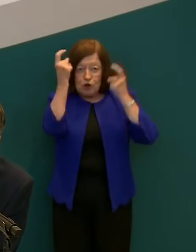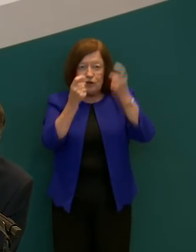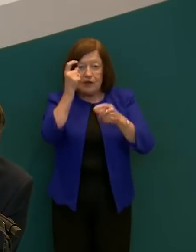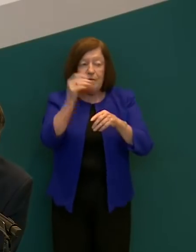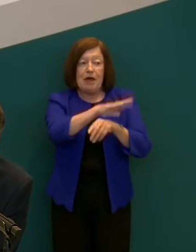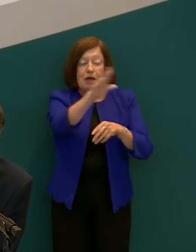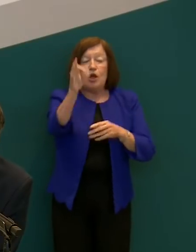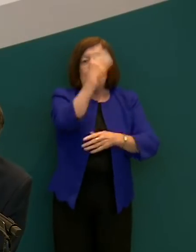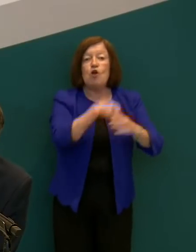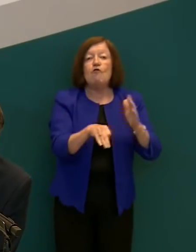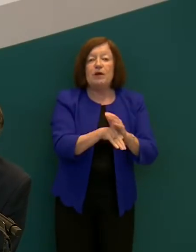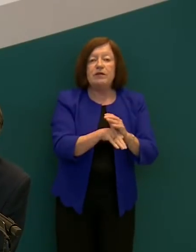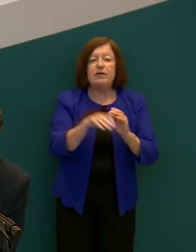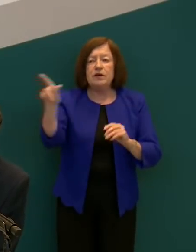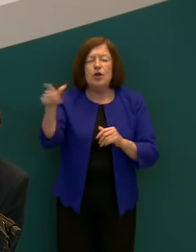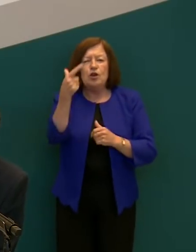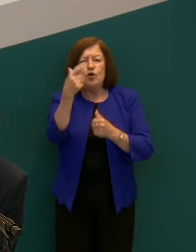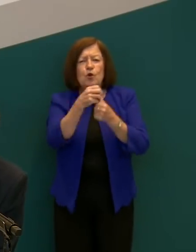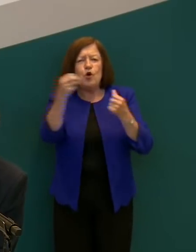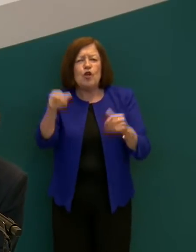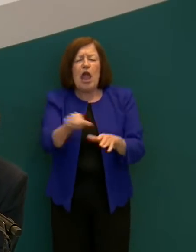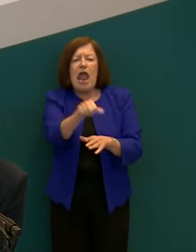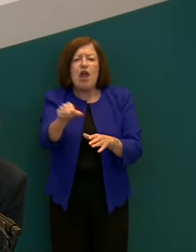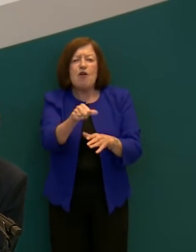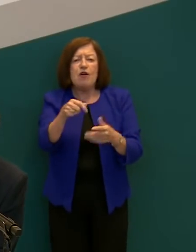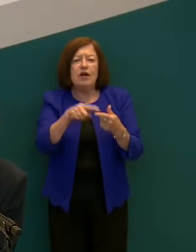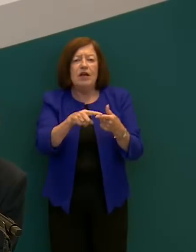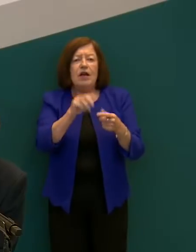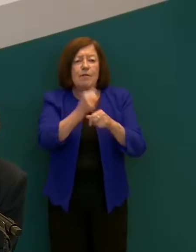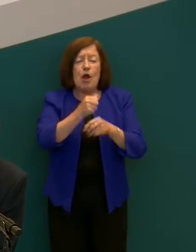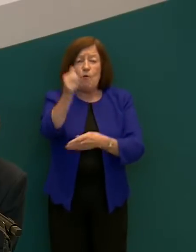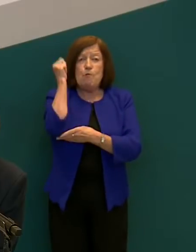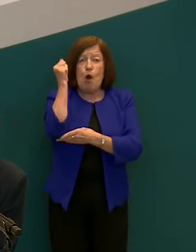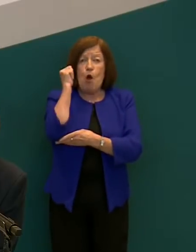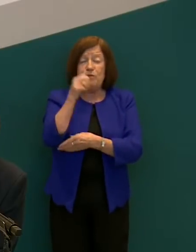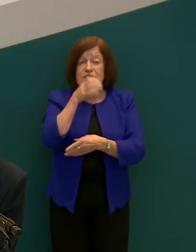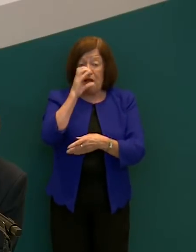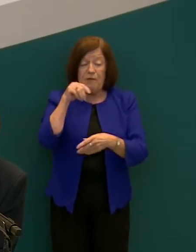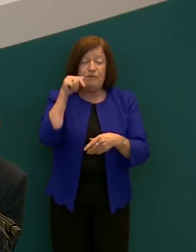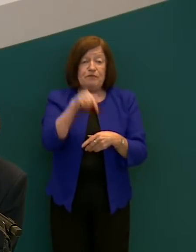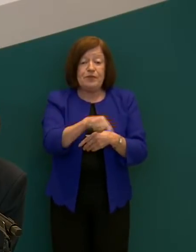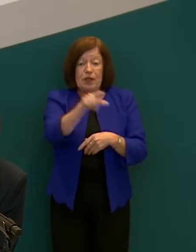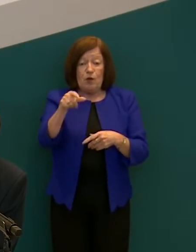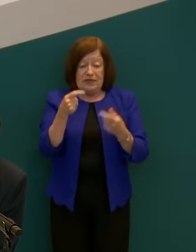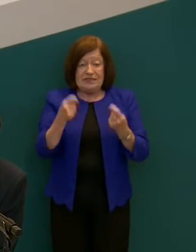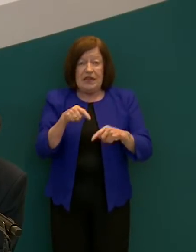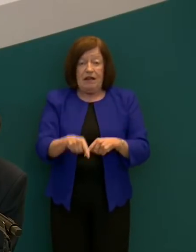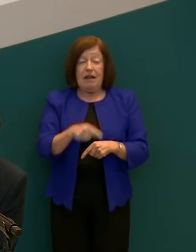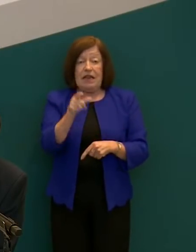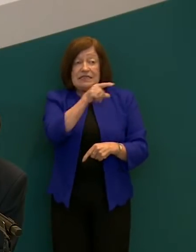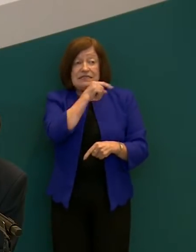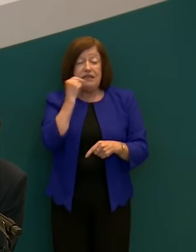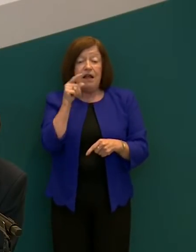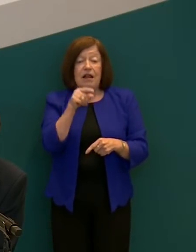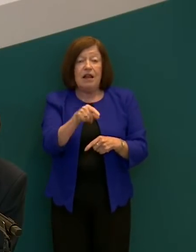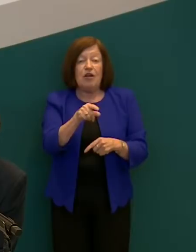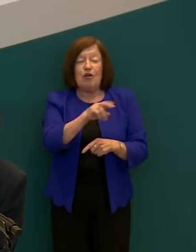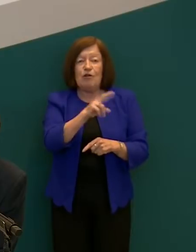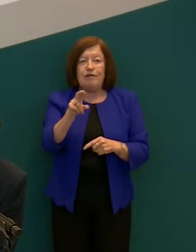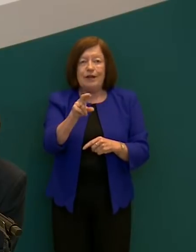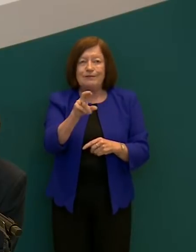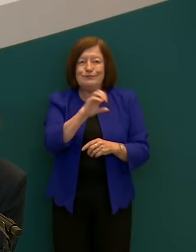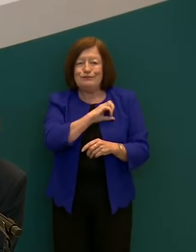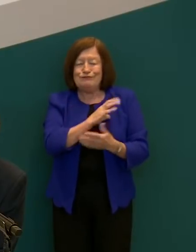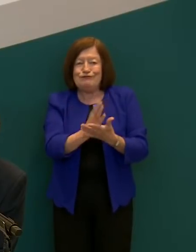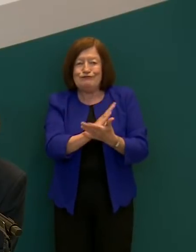rest of government. Okay, two other areas, just on the issue of pubs. We've both vintners groups now out saying today they're not optimistic they'll